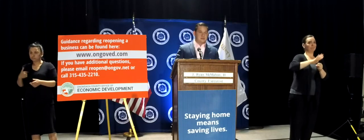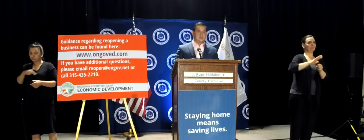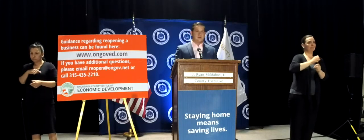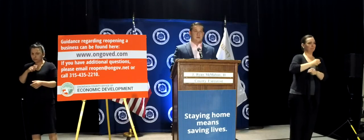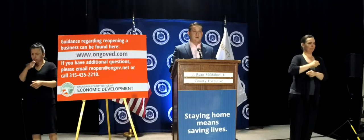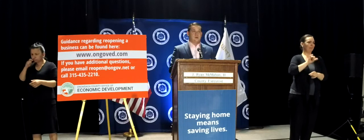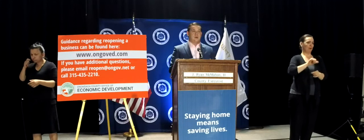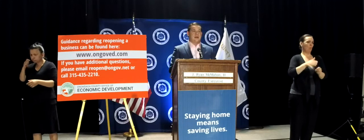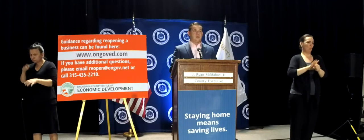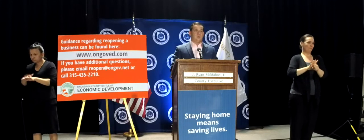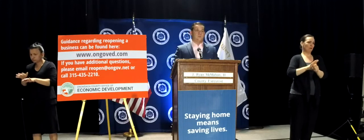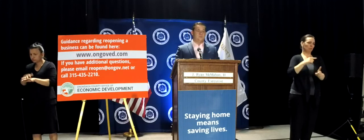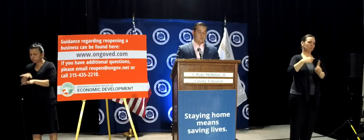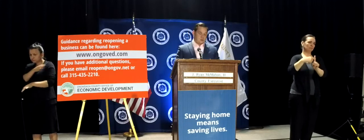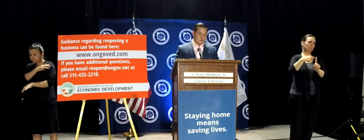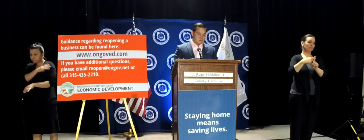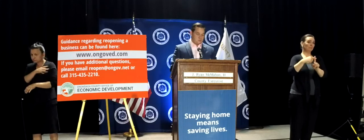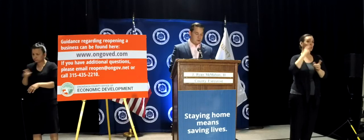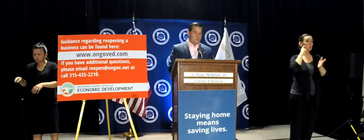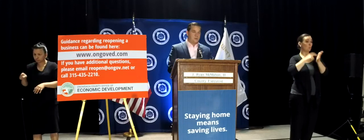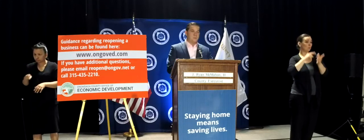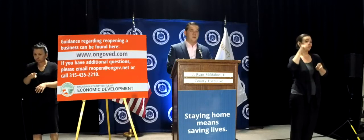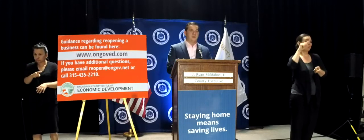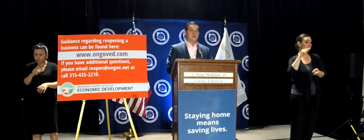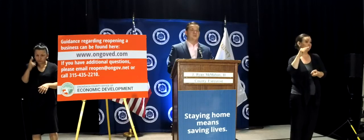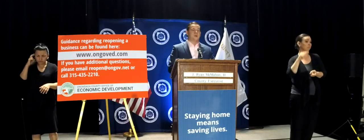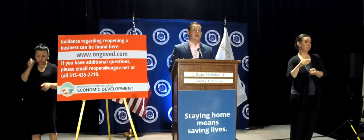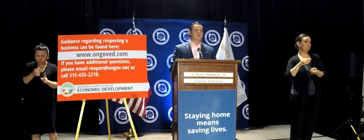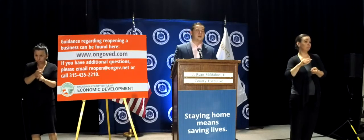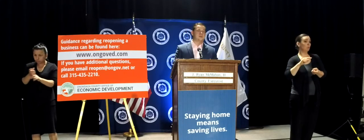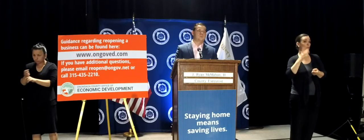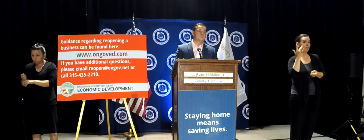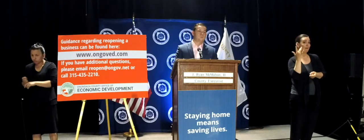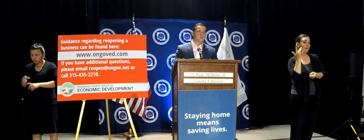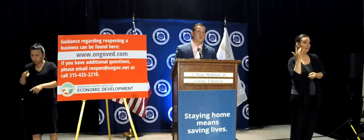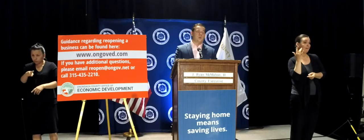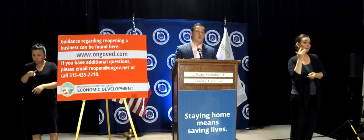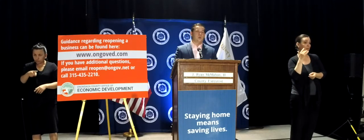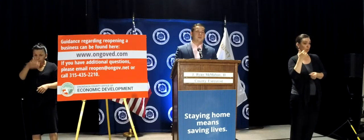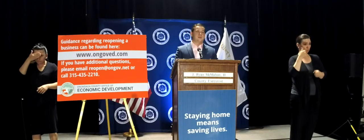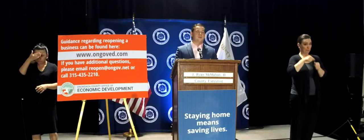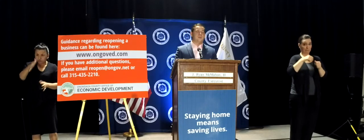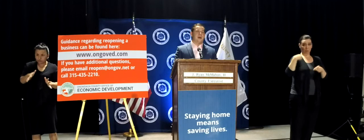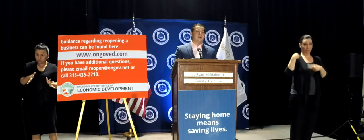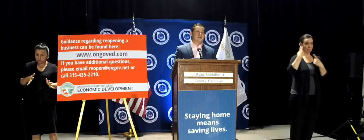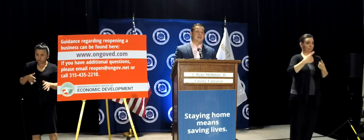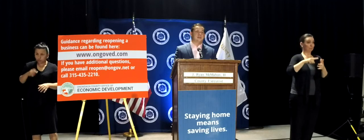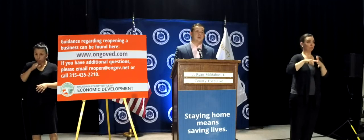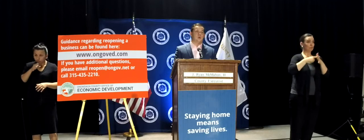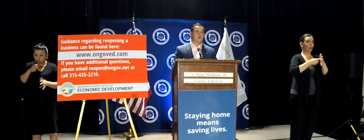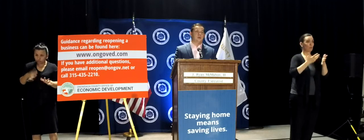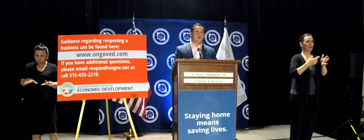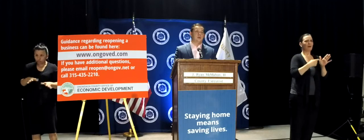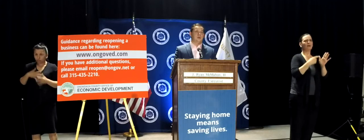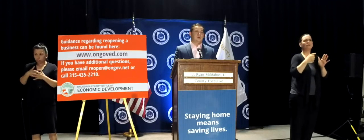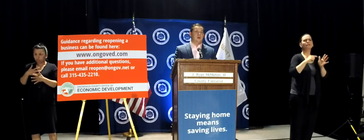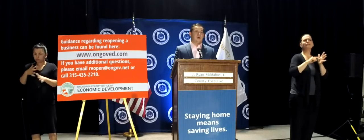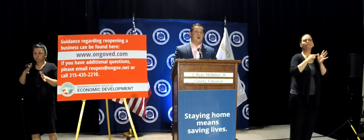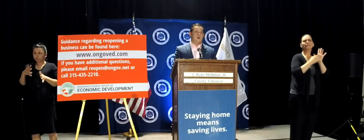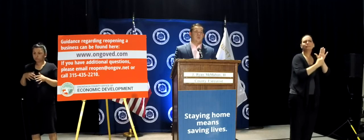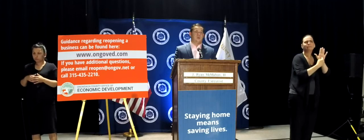are testing anyone. Remember, in the beginning of this process, when we were doing symptomatic testing